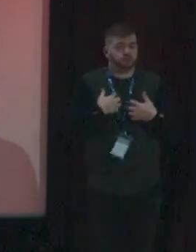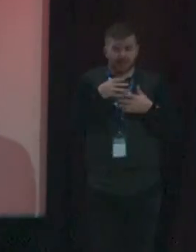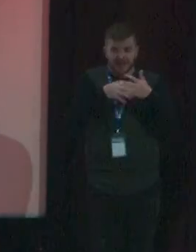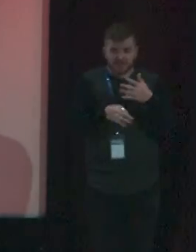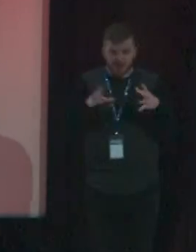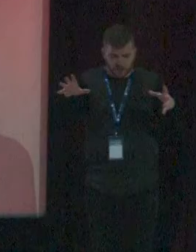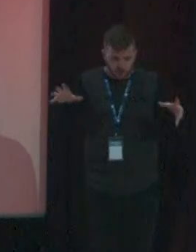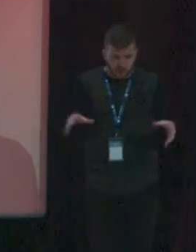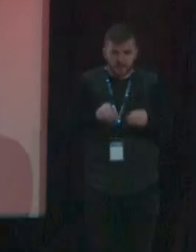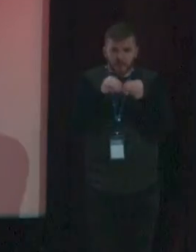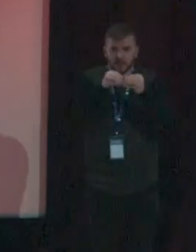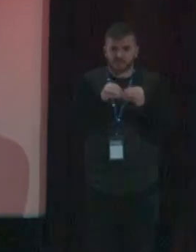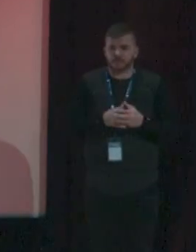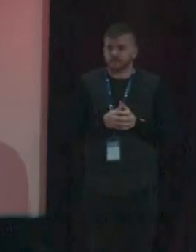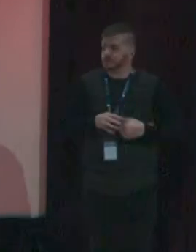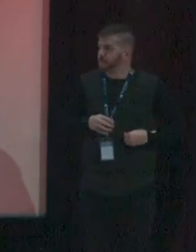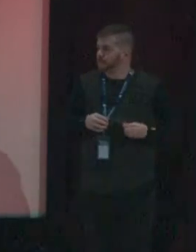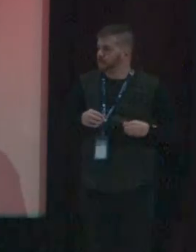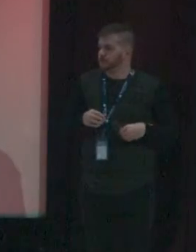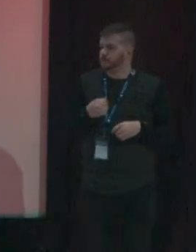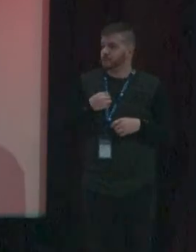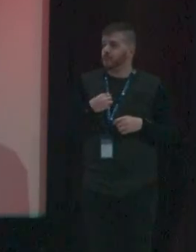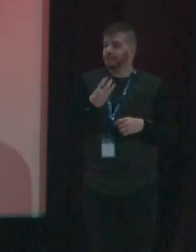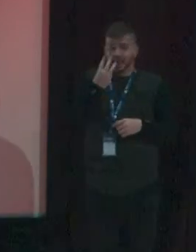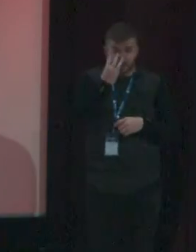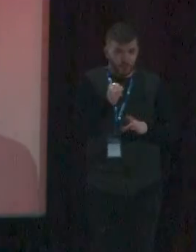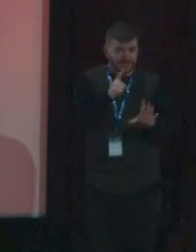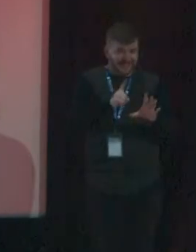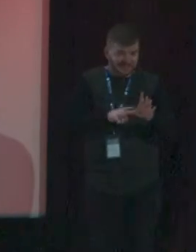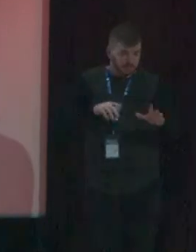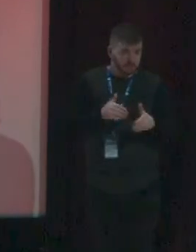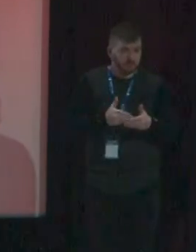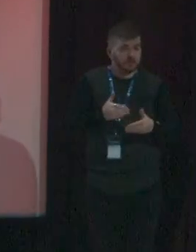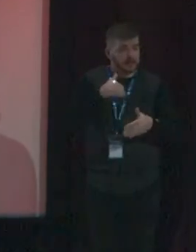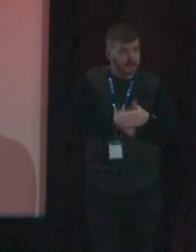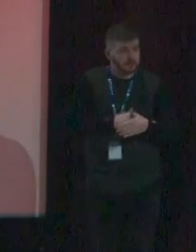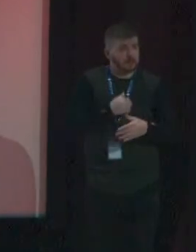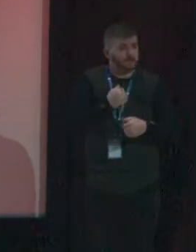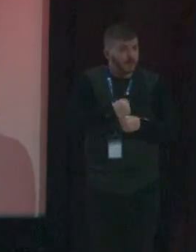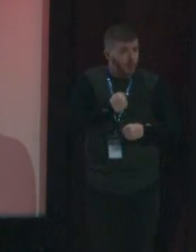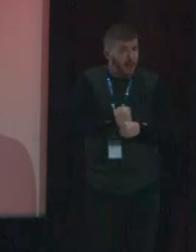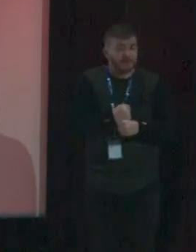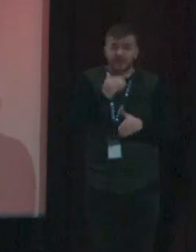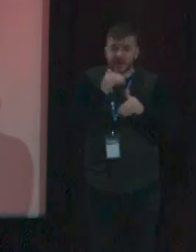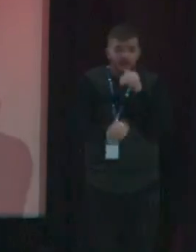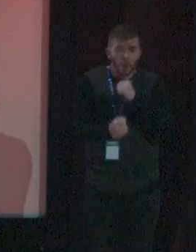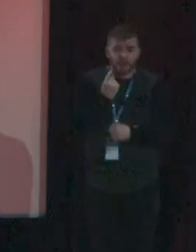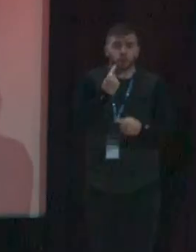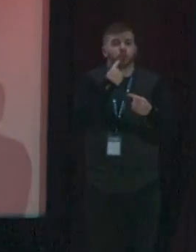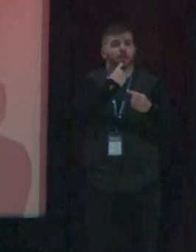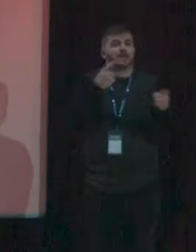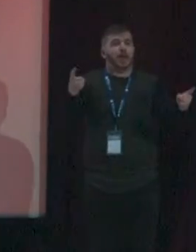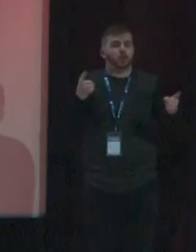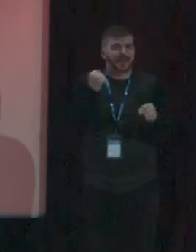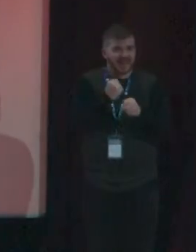everything's come together. Now, in my 30 years working in video games, I've never had an opportunity to announce a game while I've been